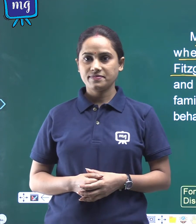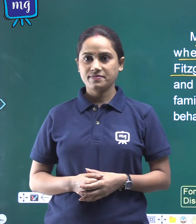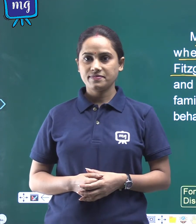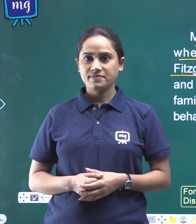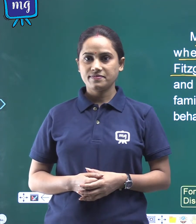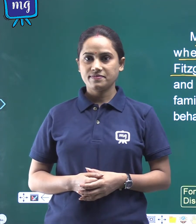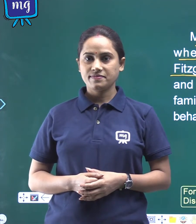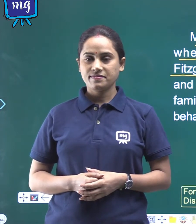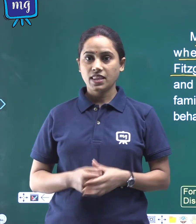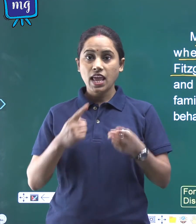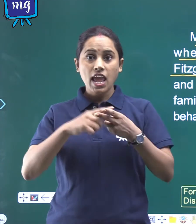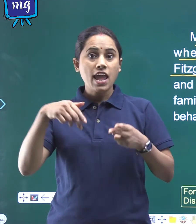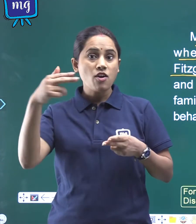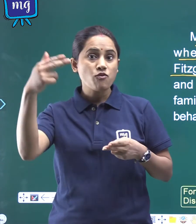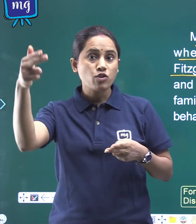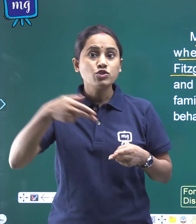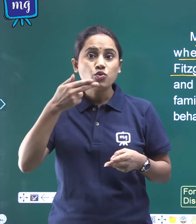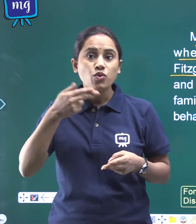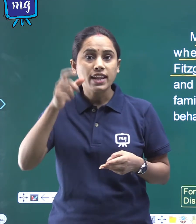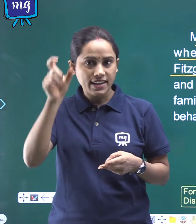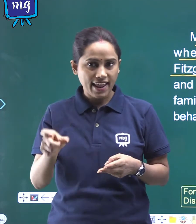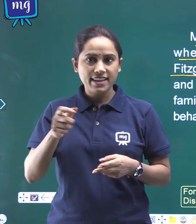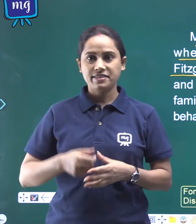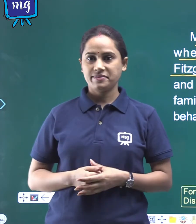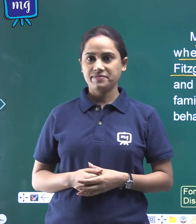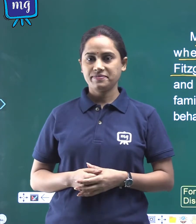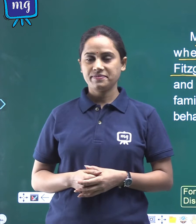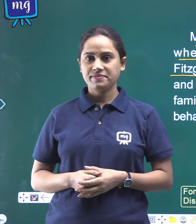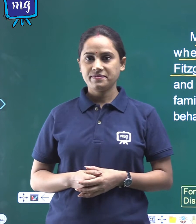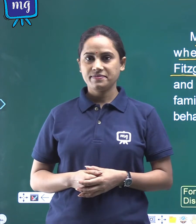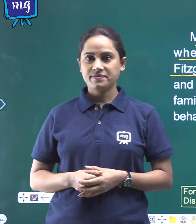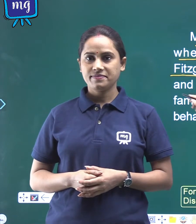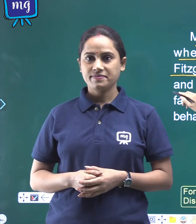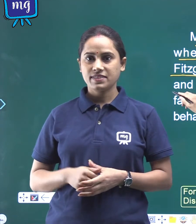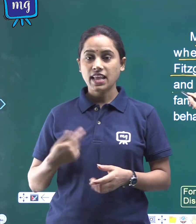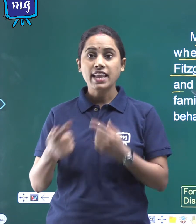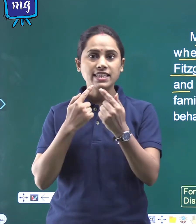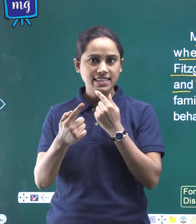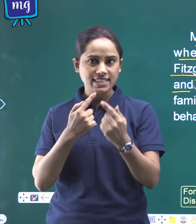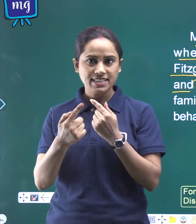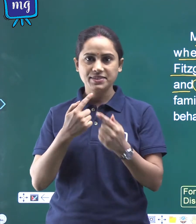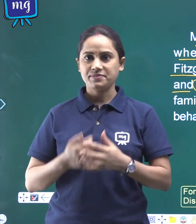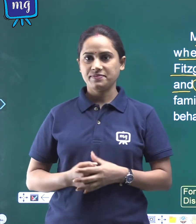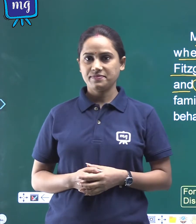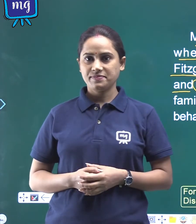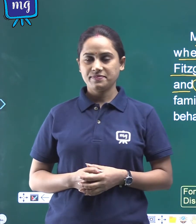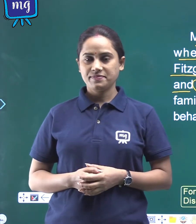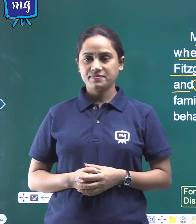a fortune teller, and discusses